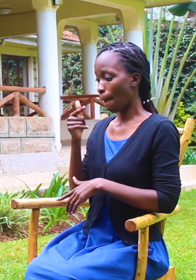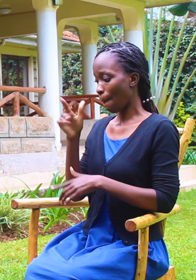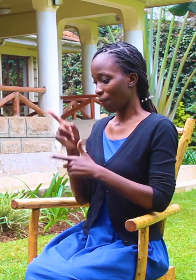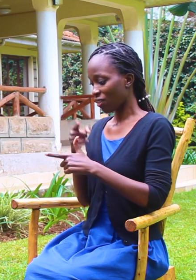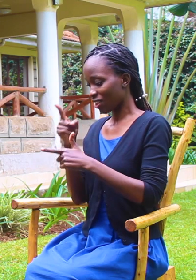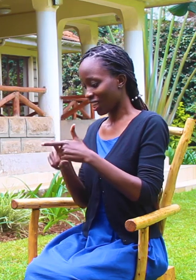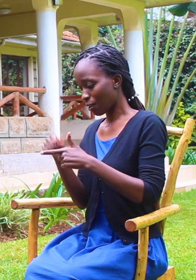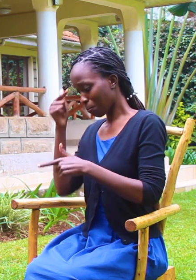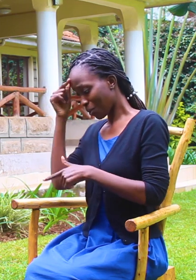for her